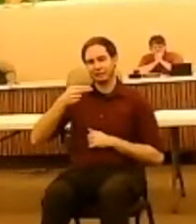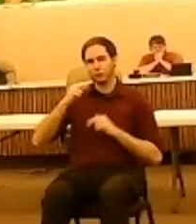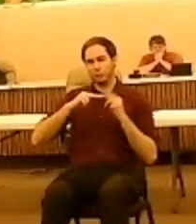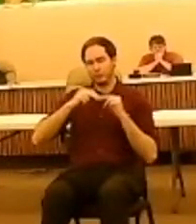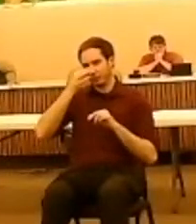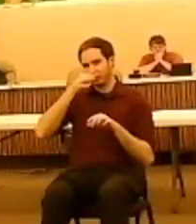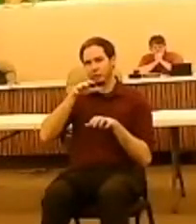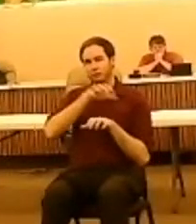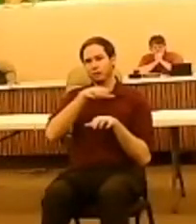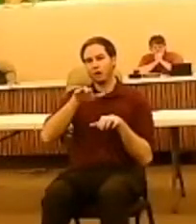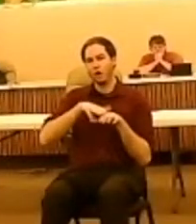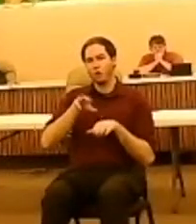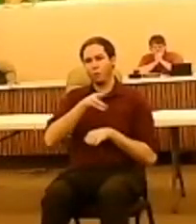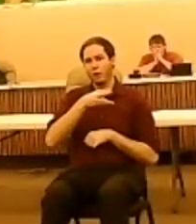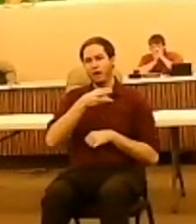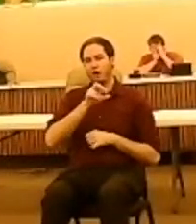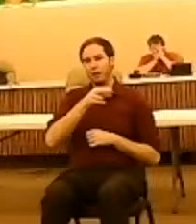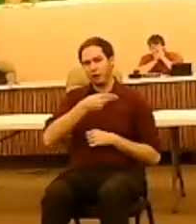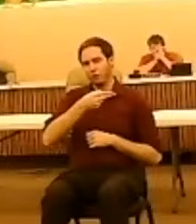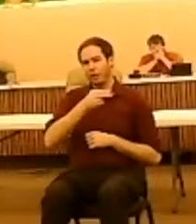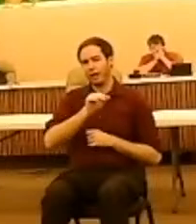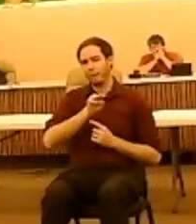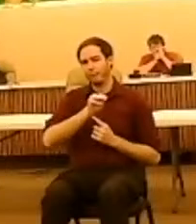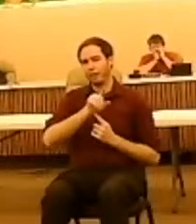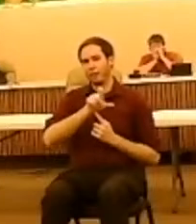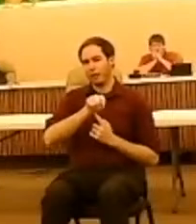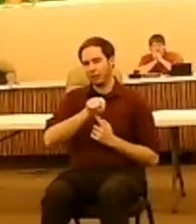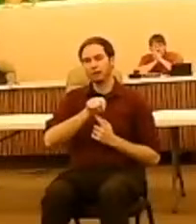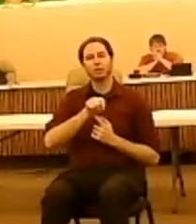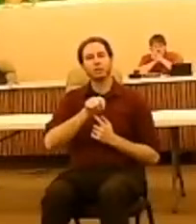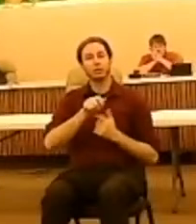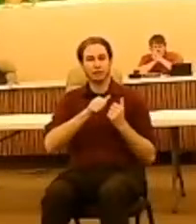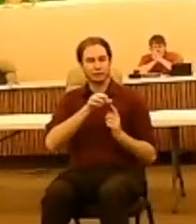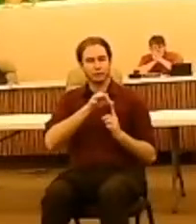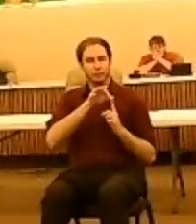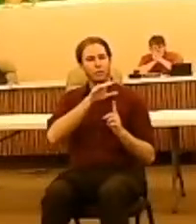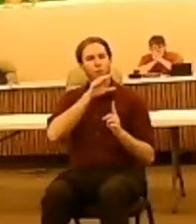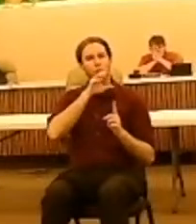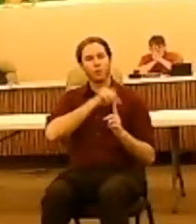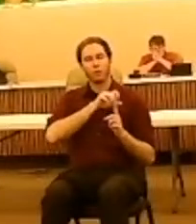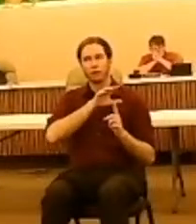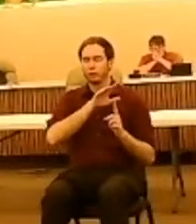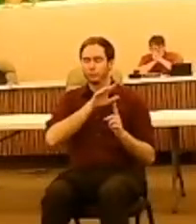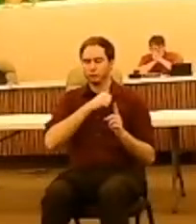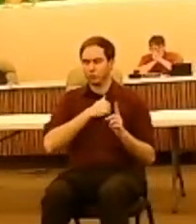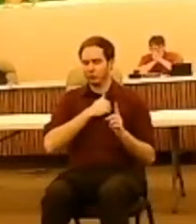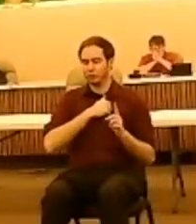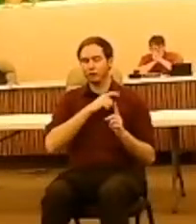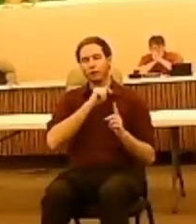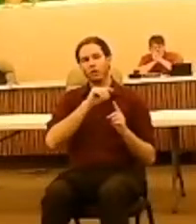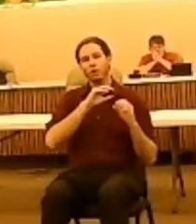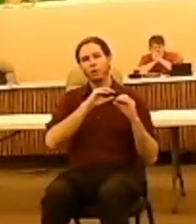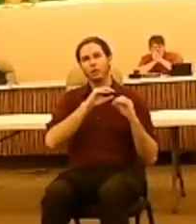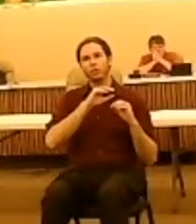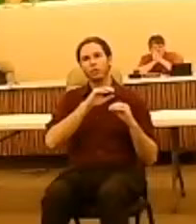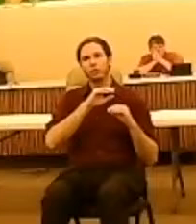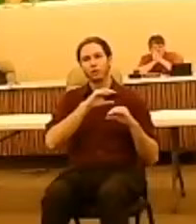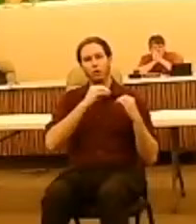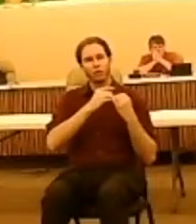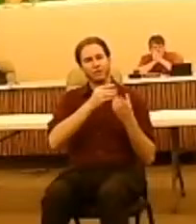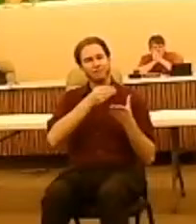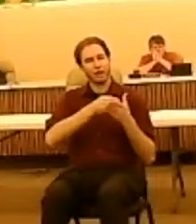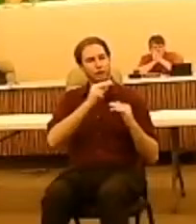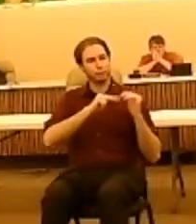the West Henry Hamlet. Most especially the old Horizons Financial building, that's